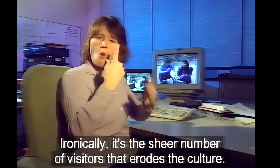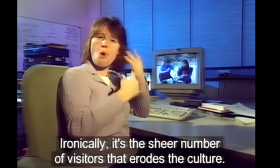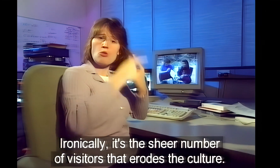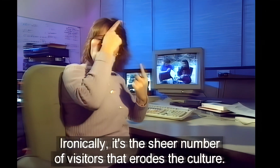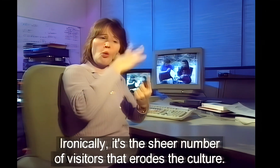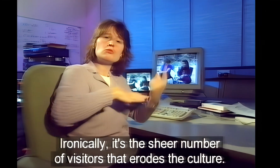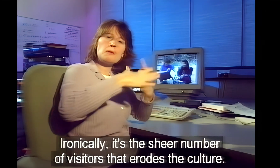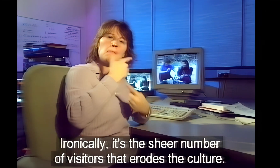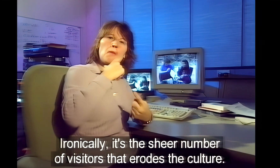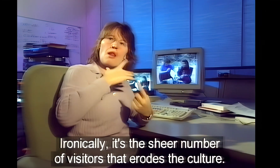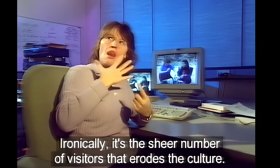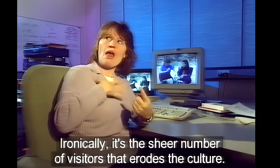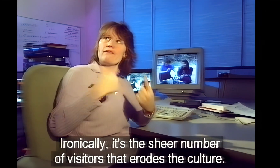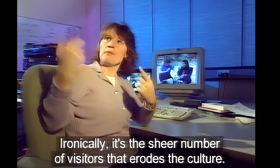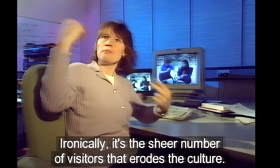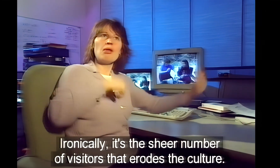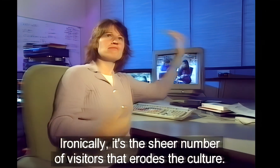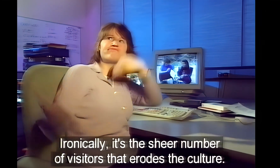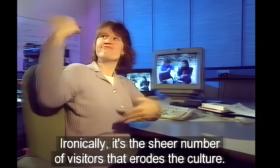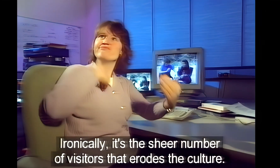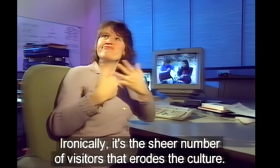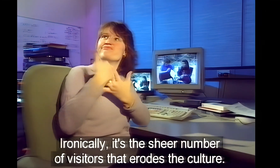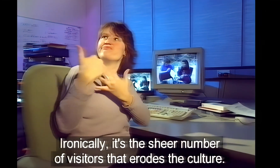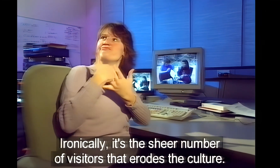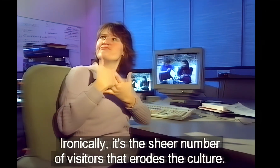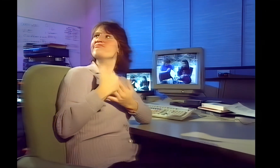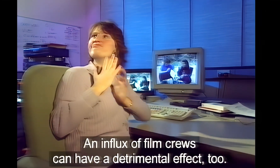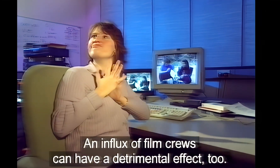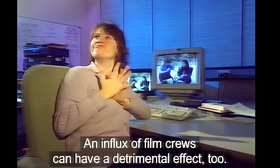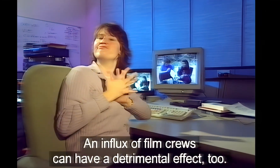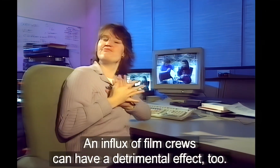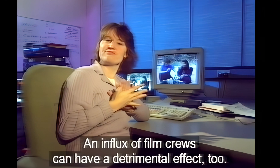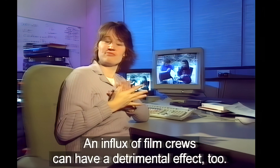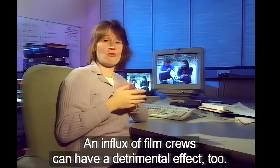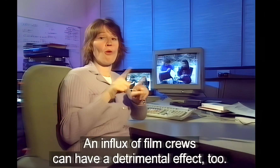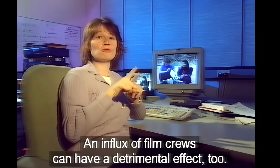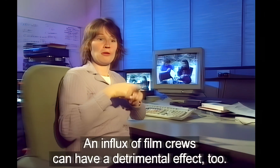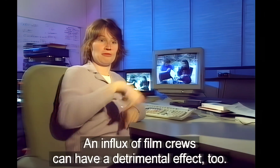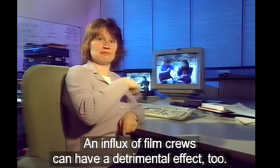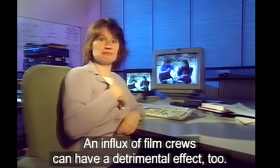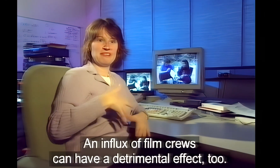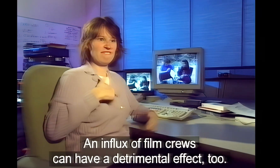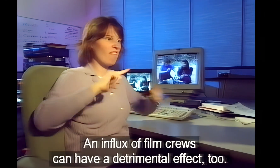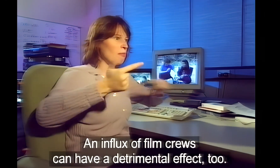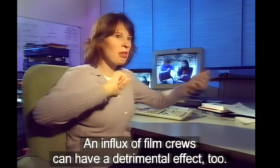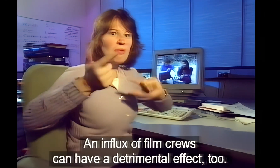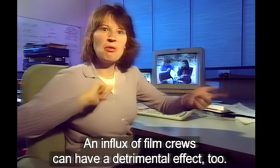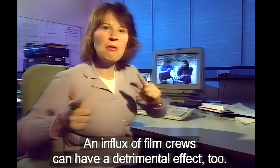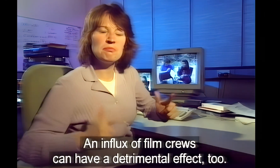out. Ironically, it's the sheer numbers of visitors to a country that erodes the culture. An influx of film crews